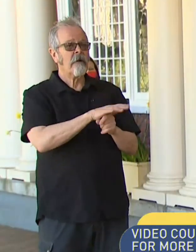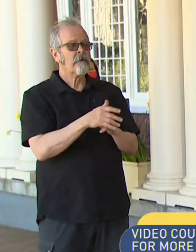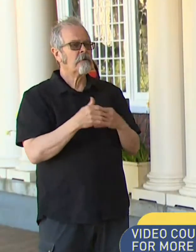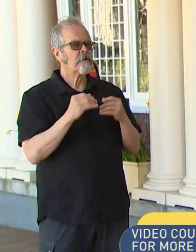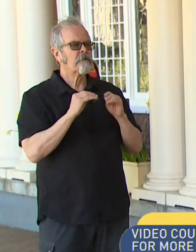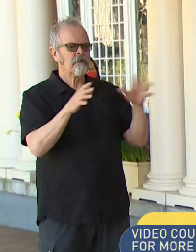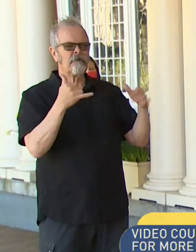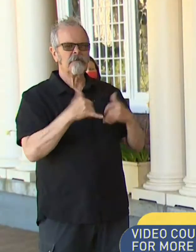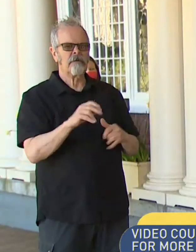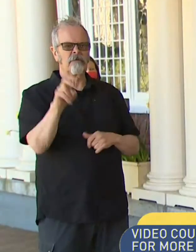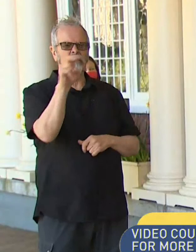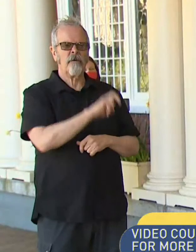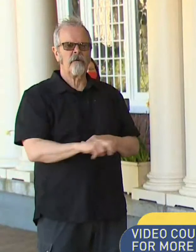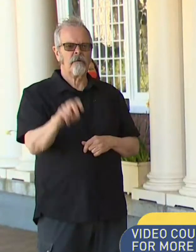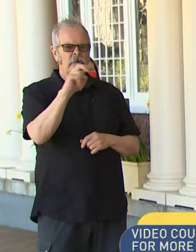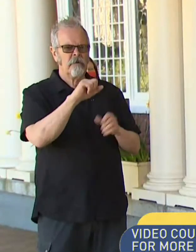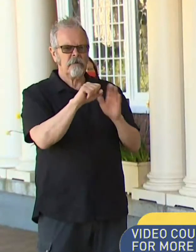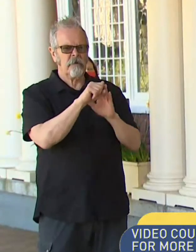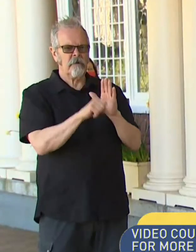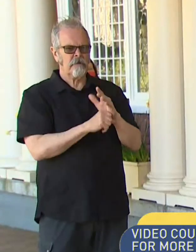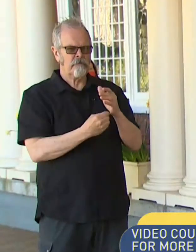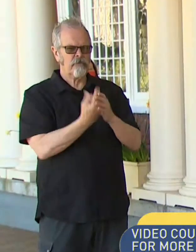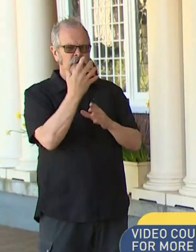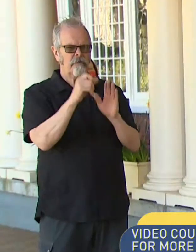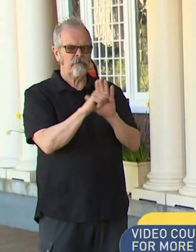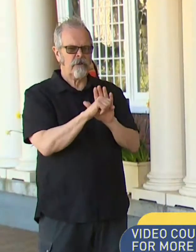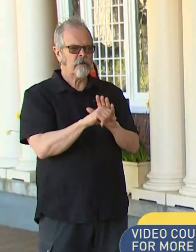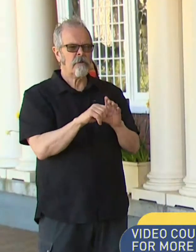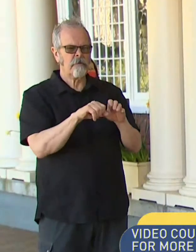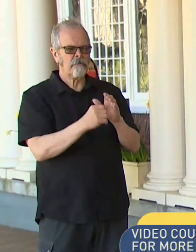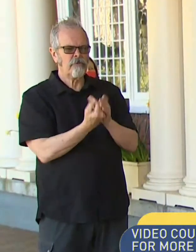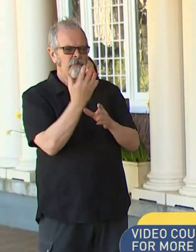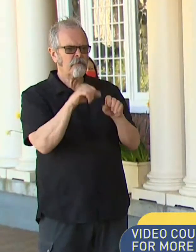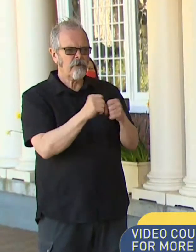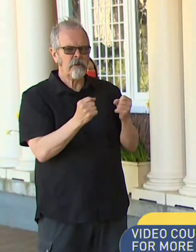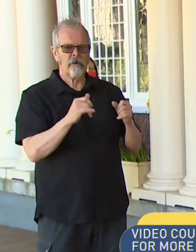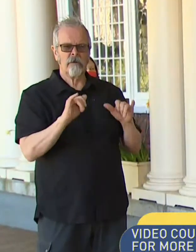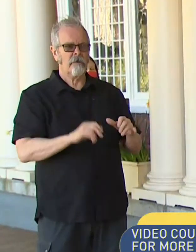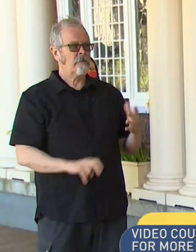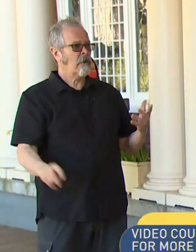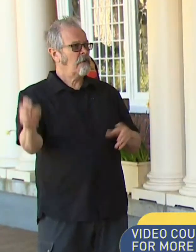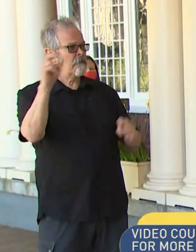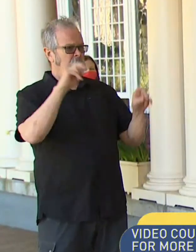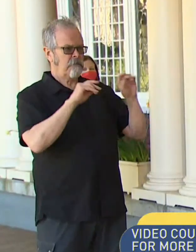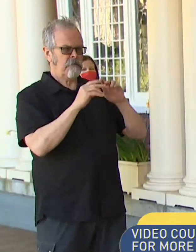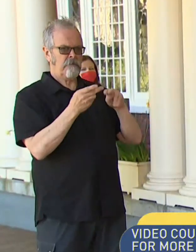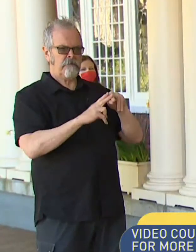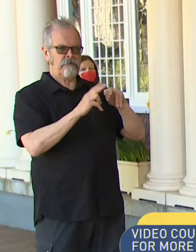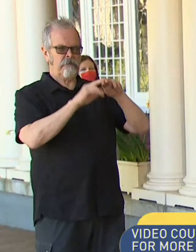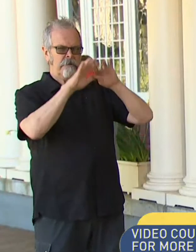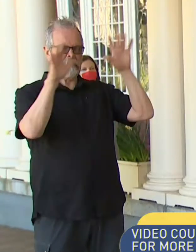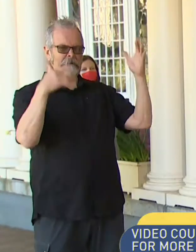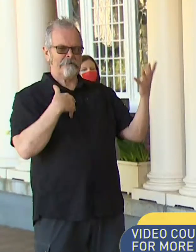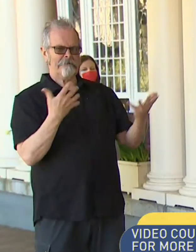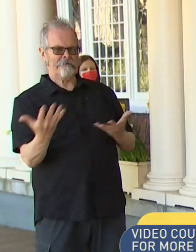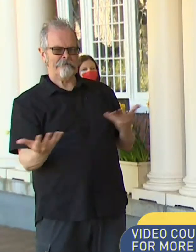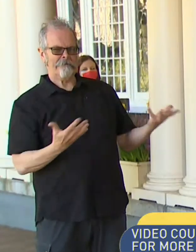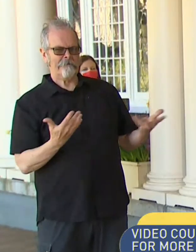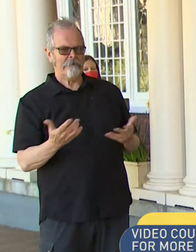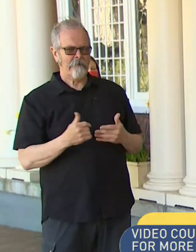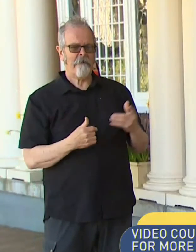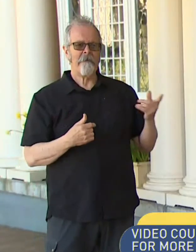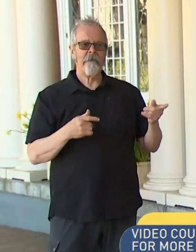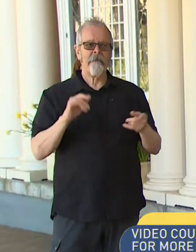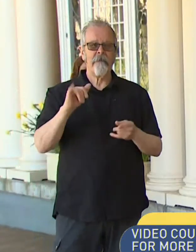break, tourism, and the nice weather, and to get vaccines in eastern Washington? Well, listen, when you roll back a county, you